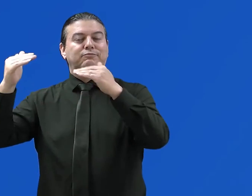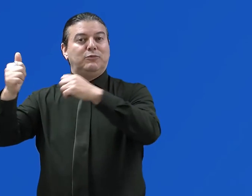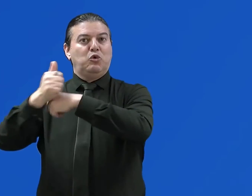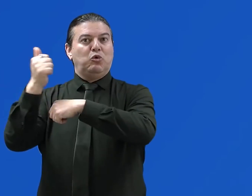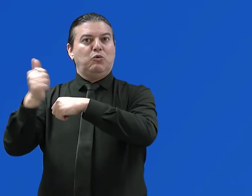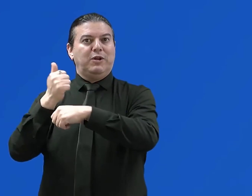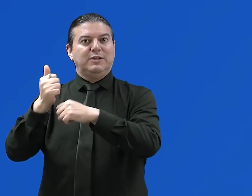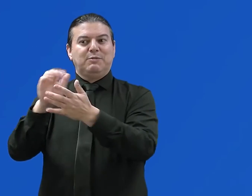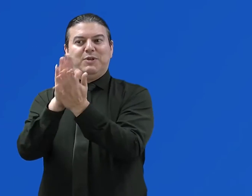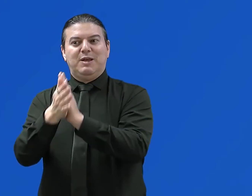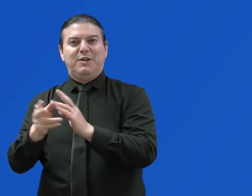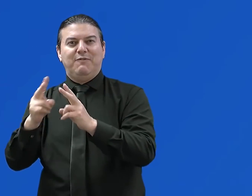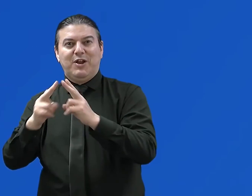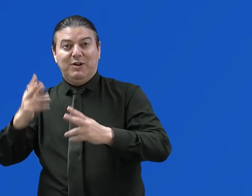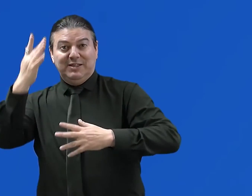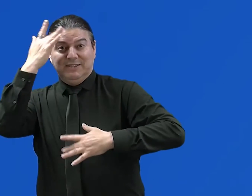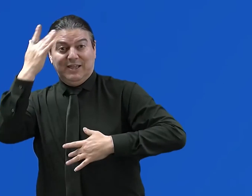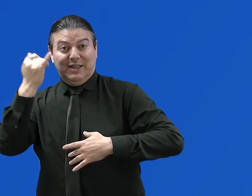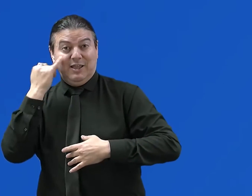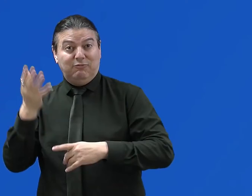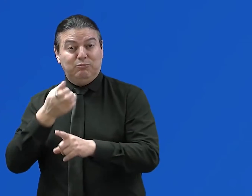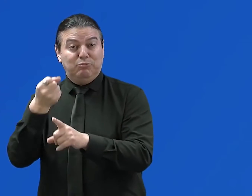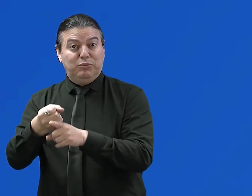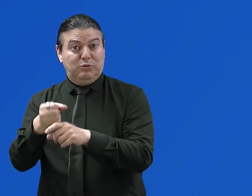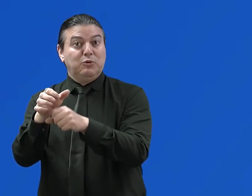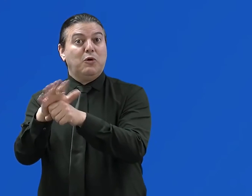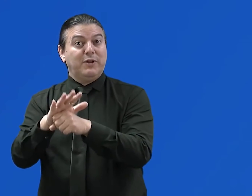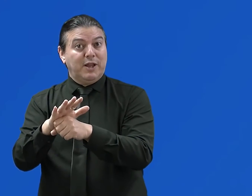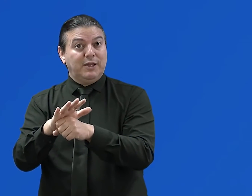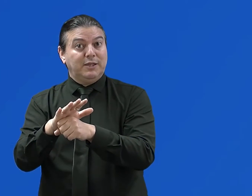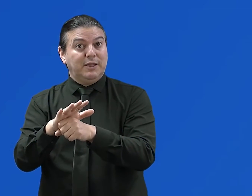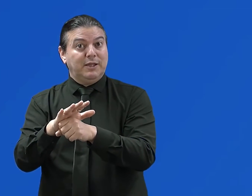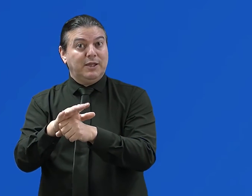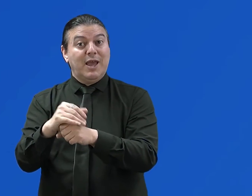from COVID-19 and about getting a COVID-19